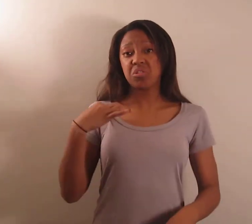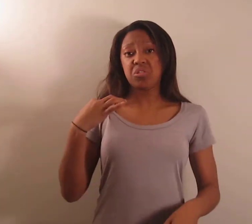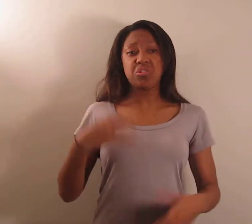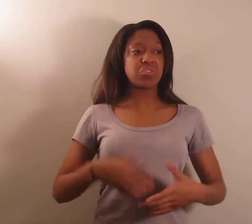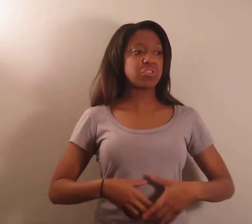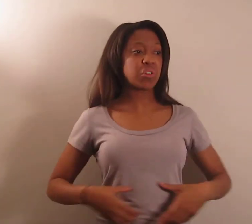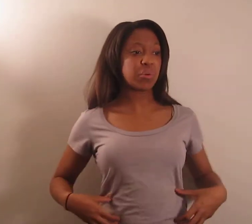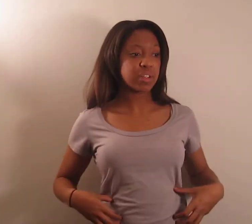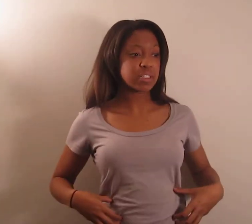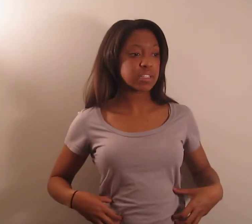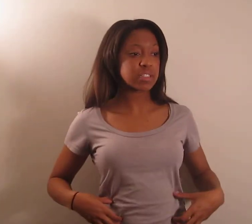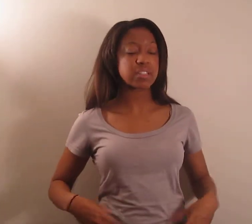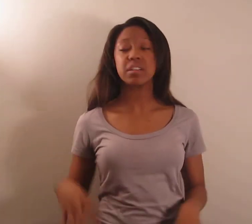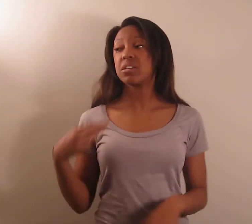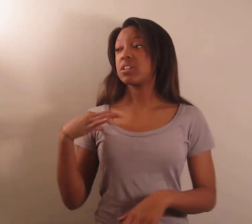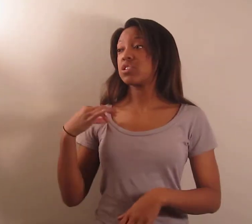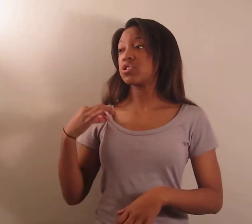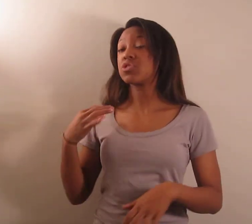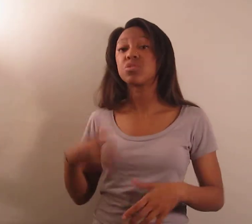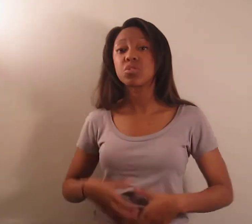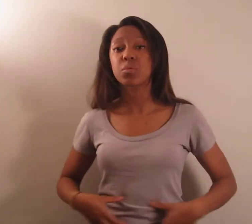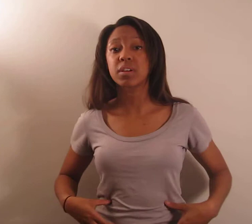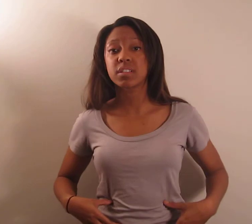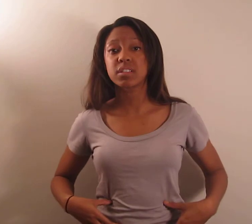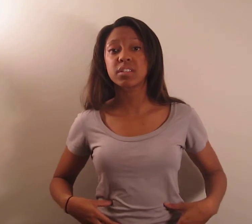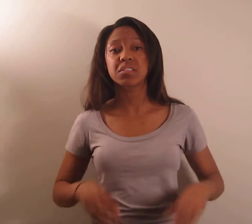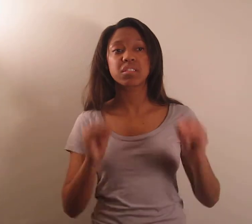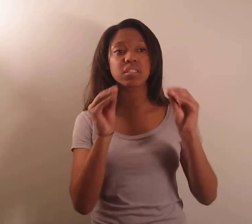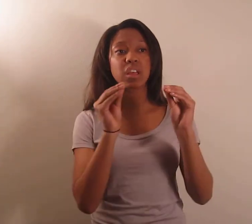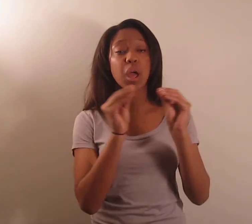Shirt waists, and more shirt waists.